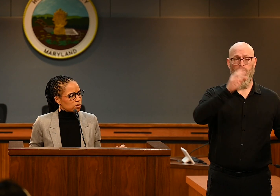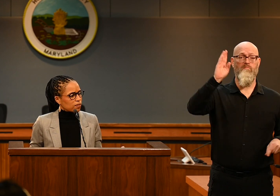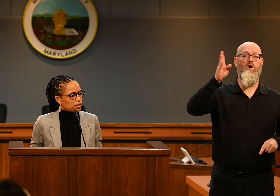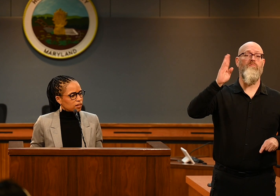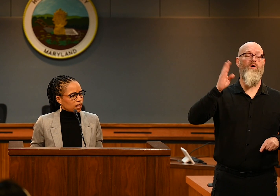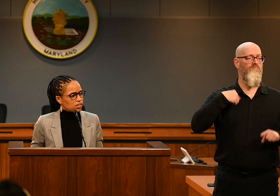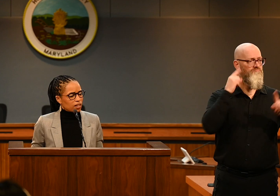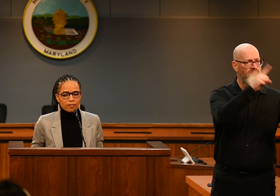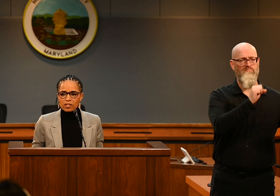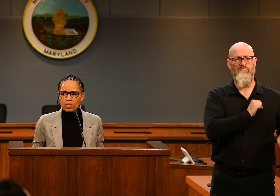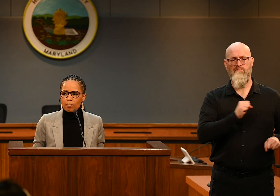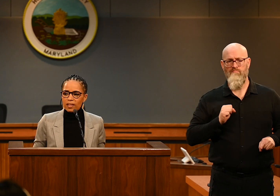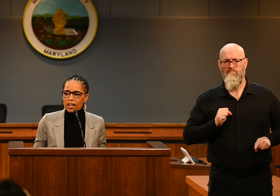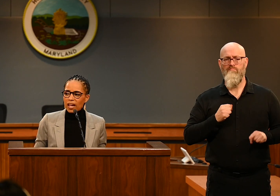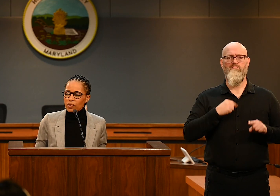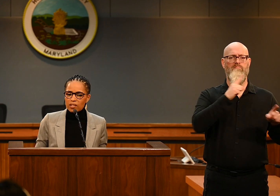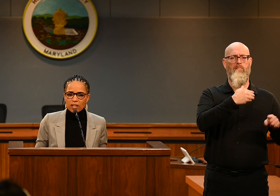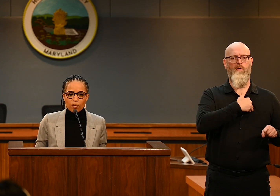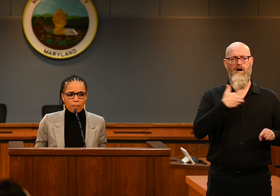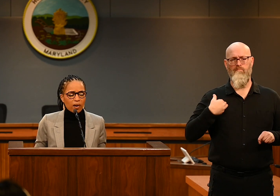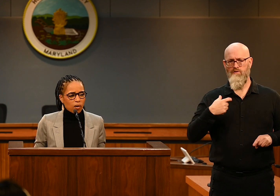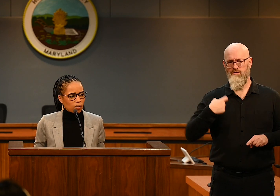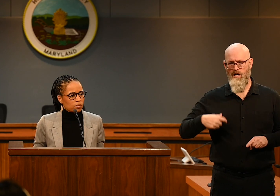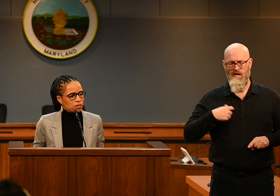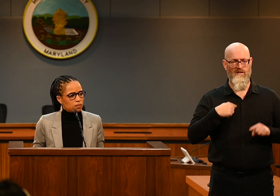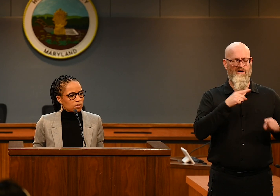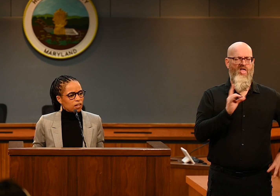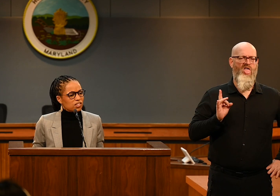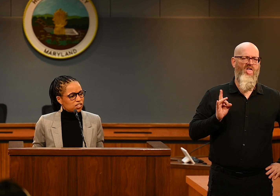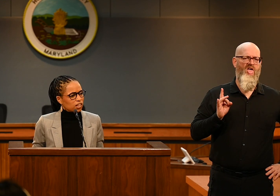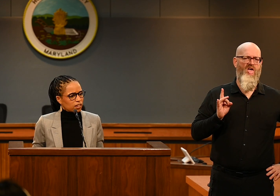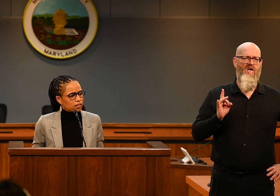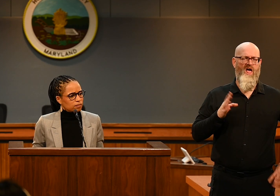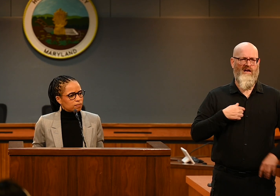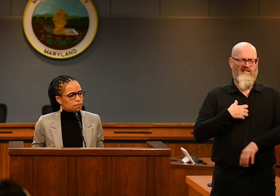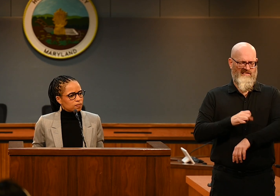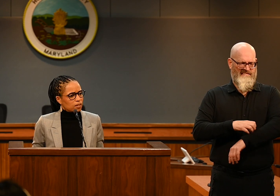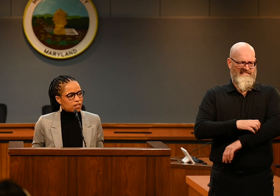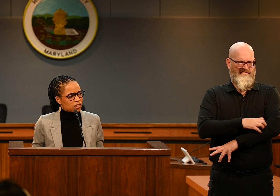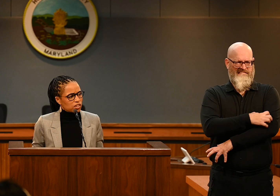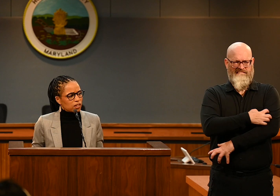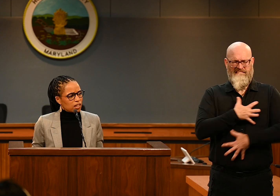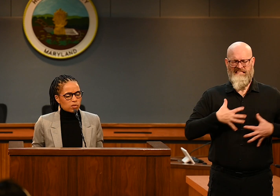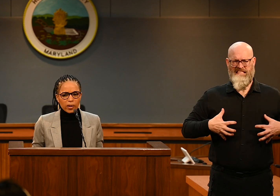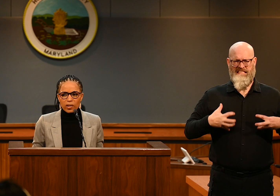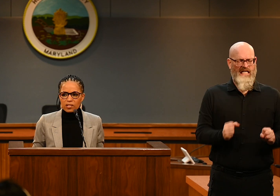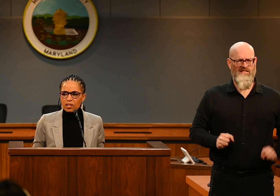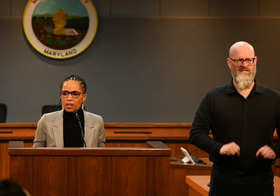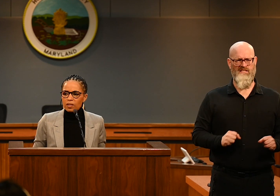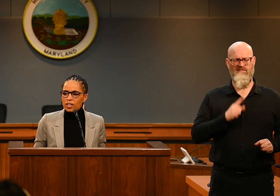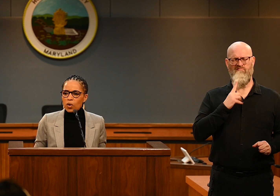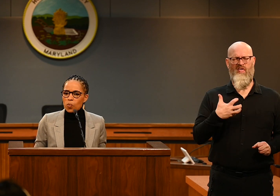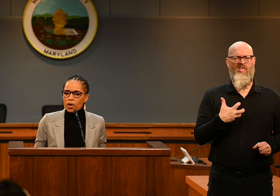other members of our delegation, and I have to tell you, it made the hair stand up on my arms. It's chilling. It is a chilling